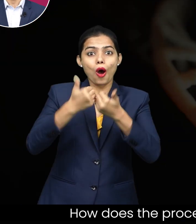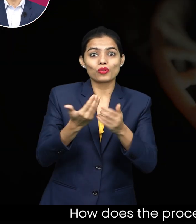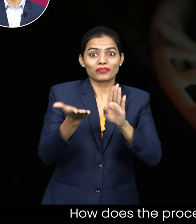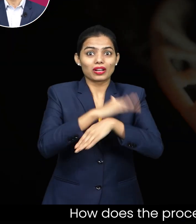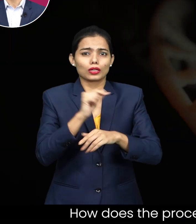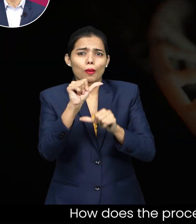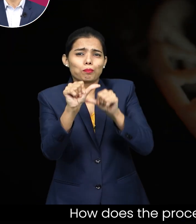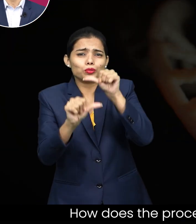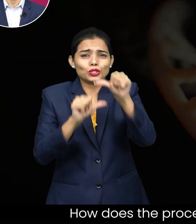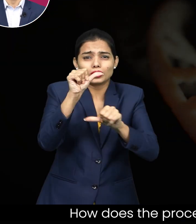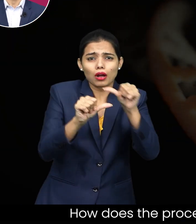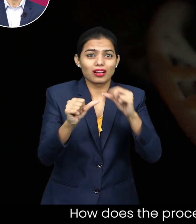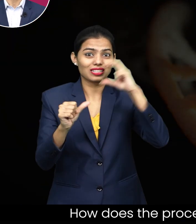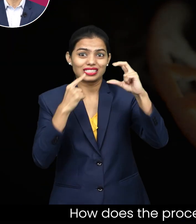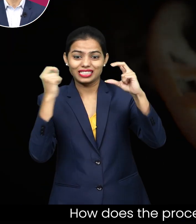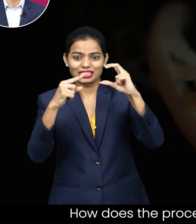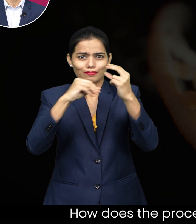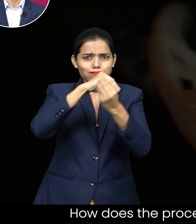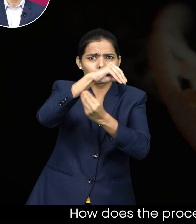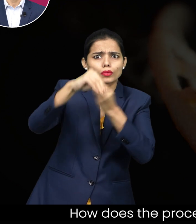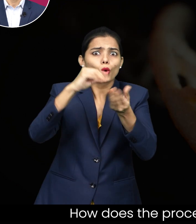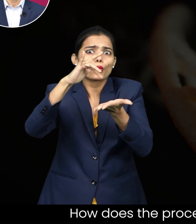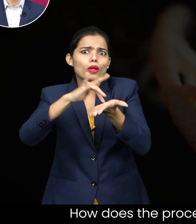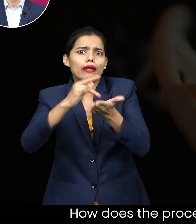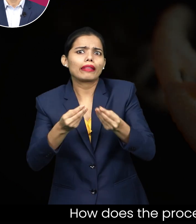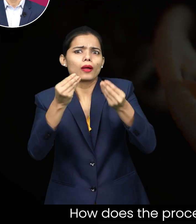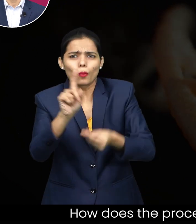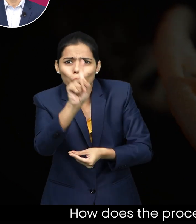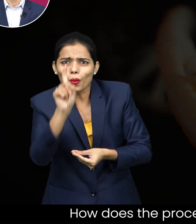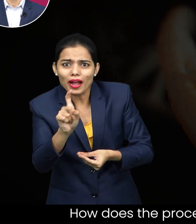How does the process of reproduction take place?